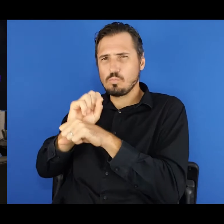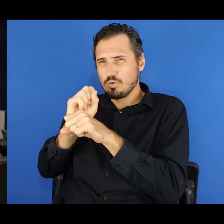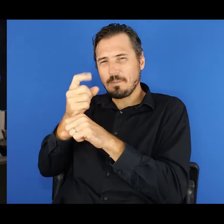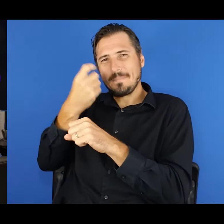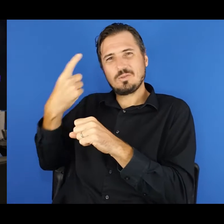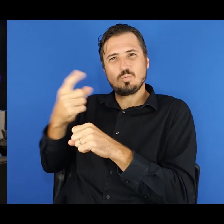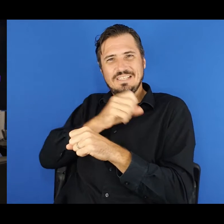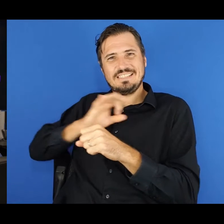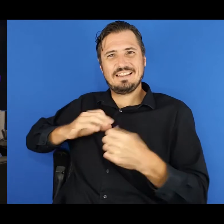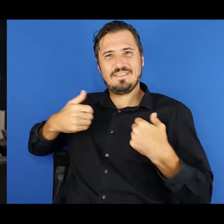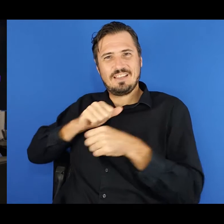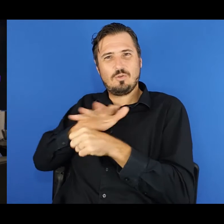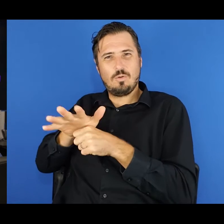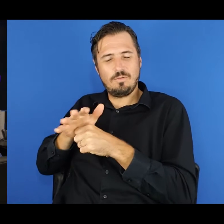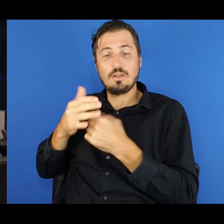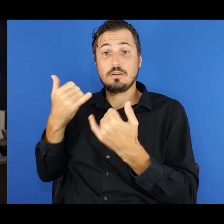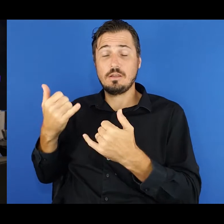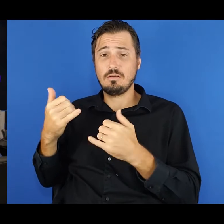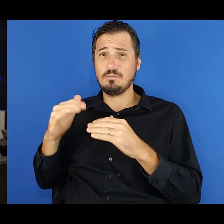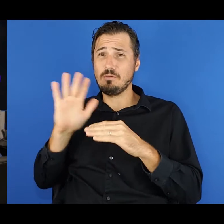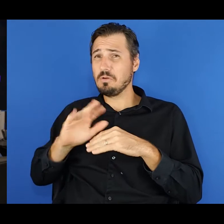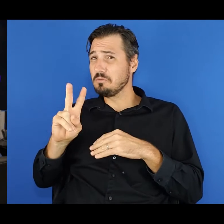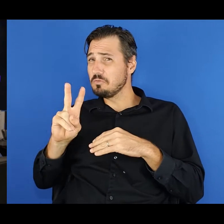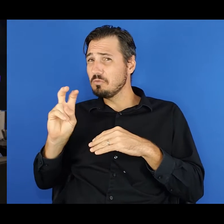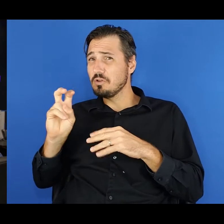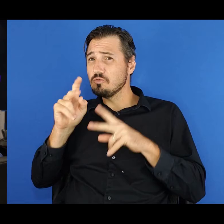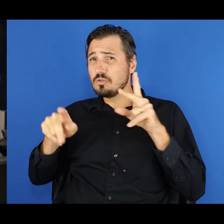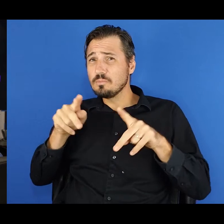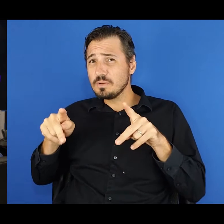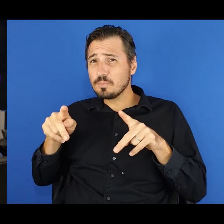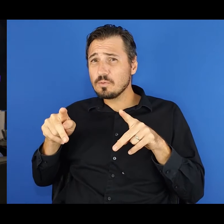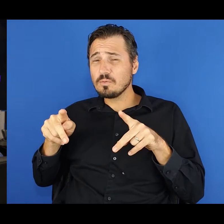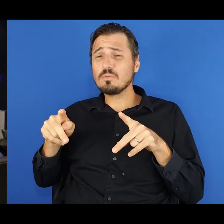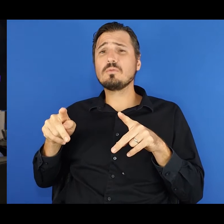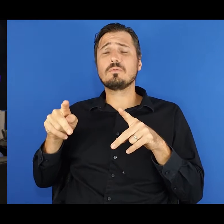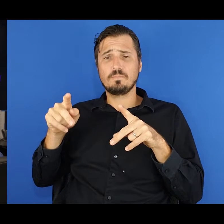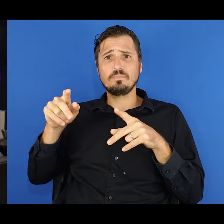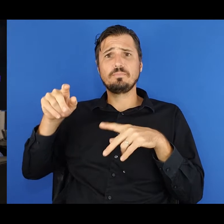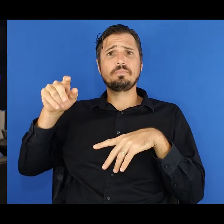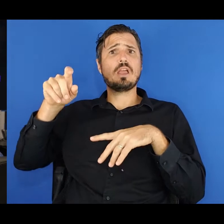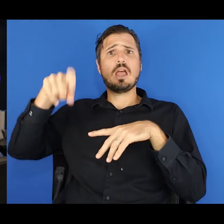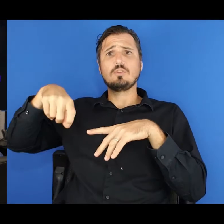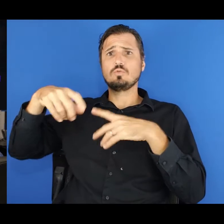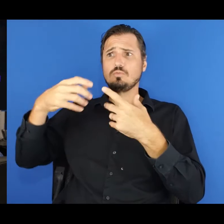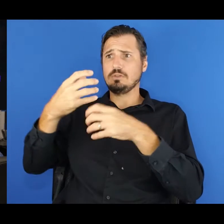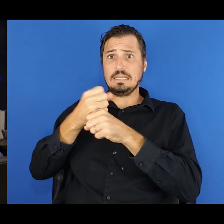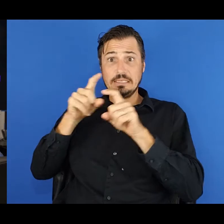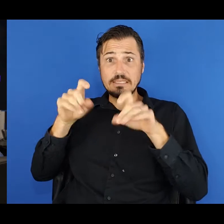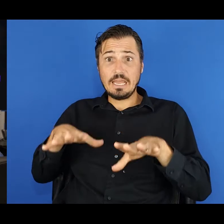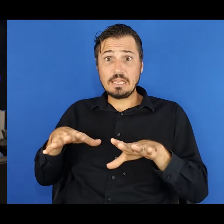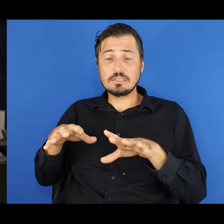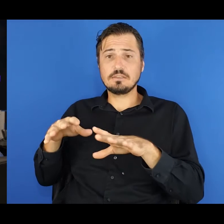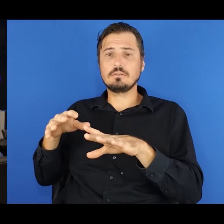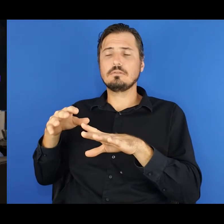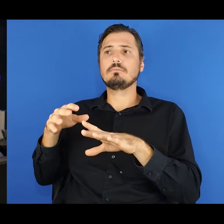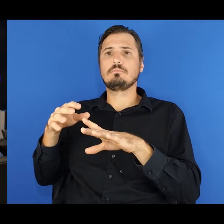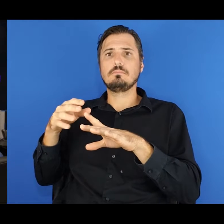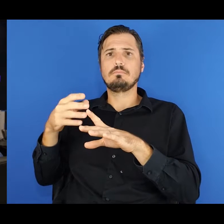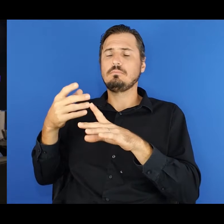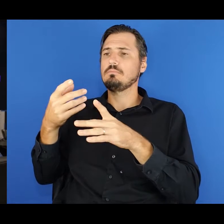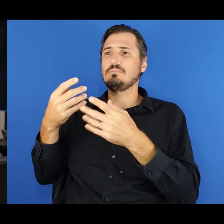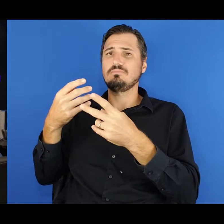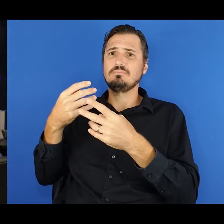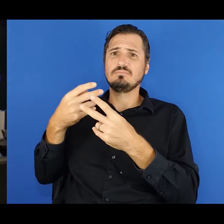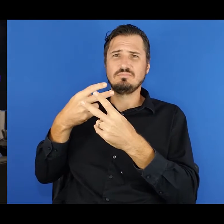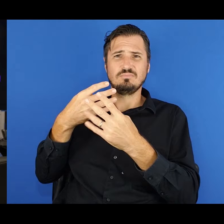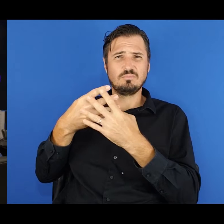Nearly 200 individuals have now been through 2 rounds of testing with no additional cases identified. A 3rd round